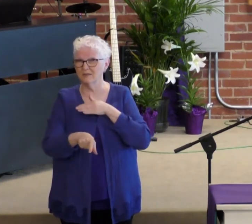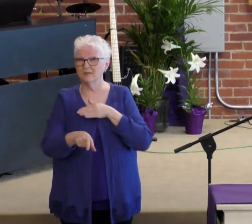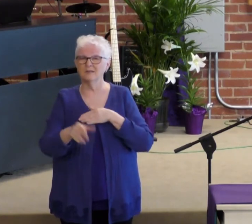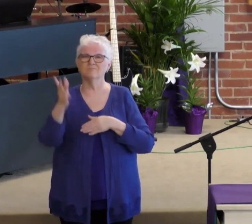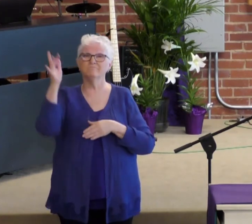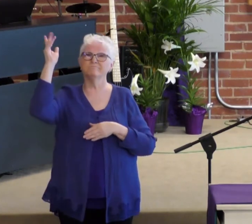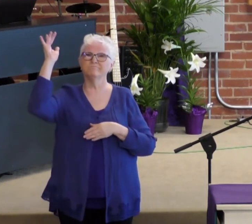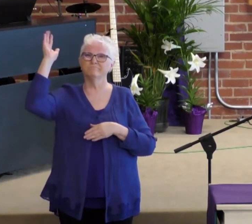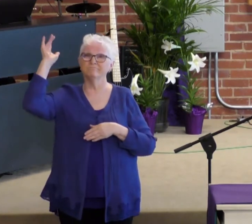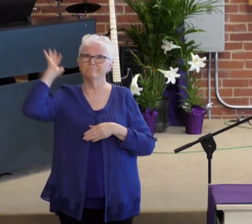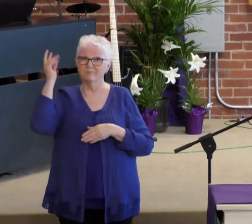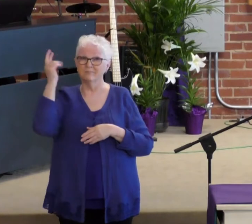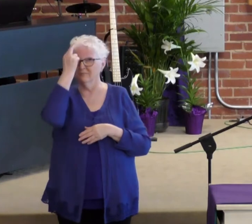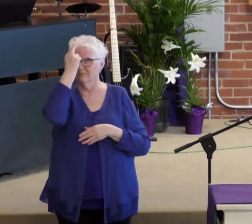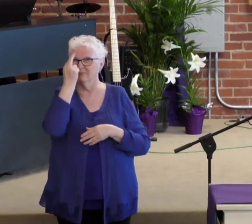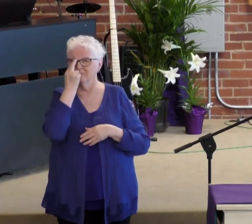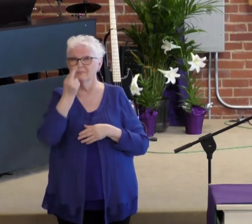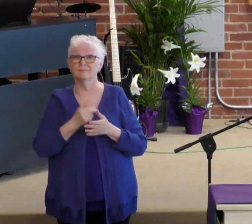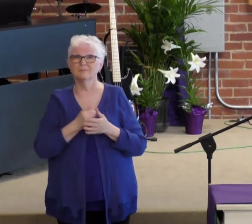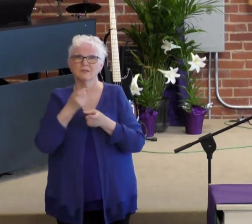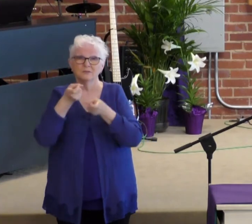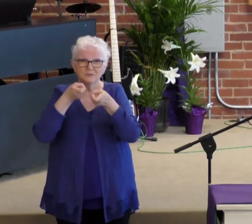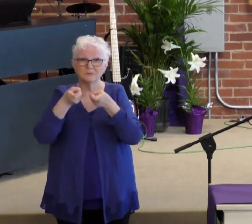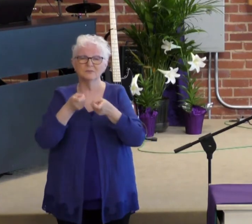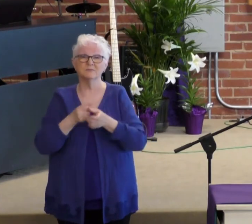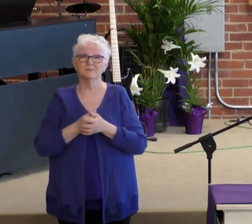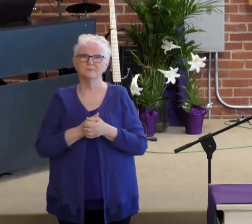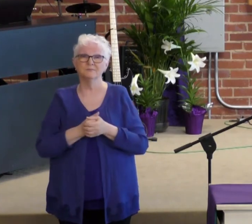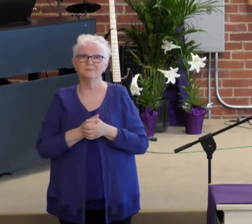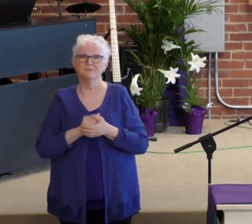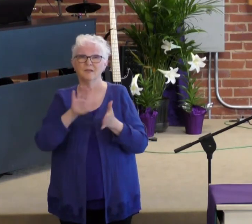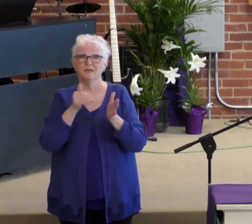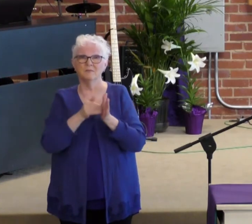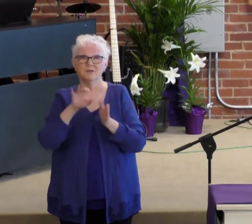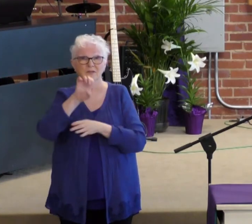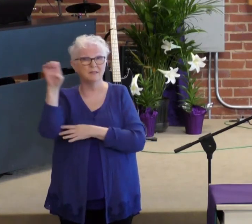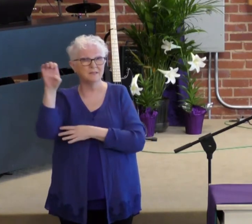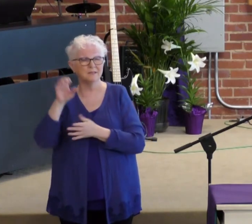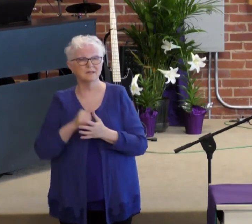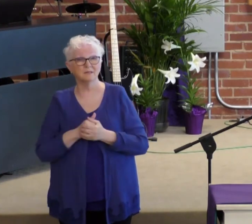in those days of Roman rule in the Middle East